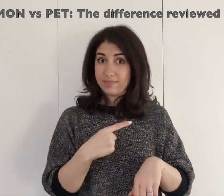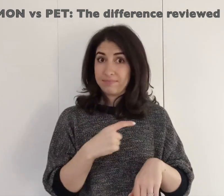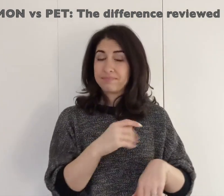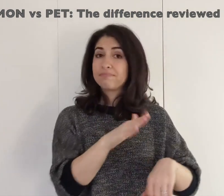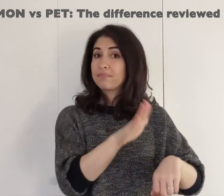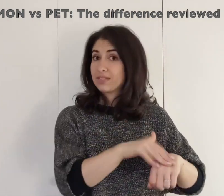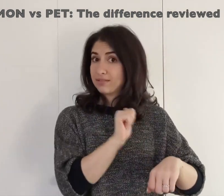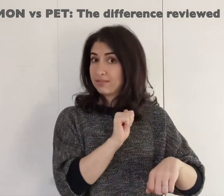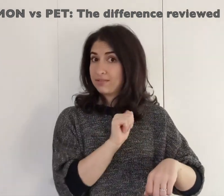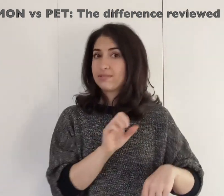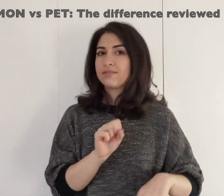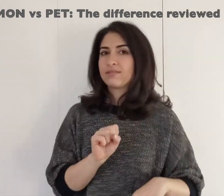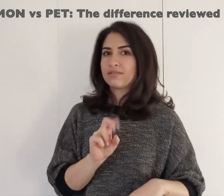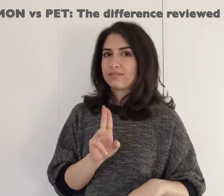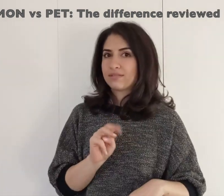So one time is summon,